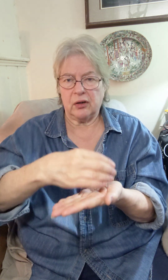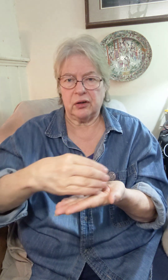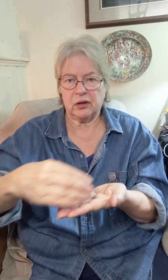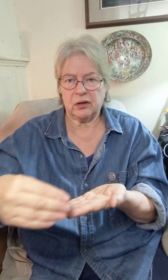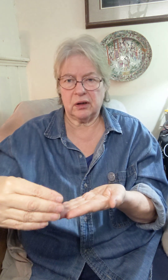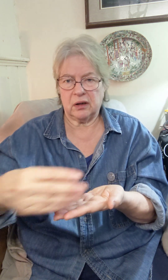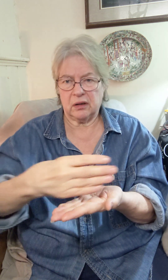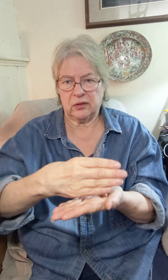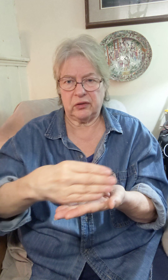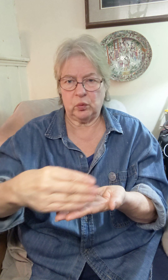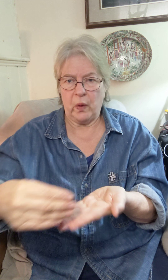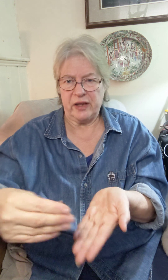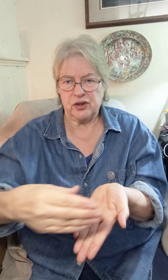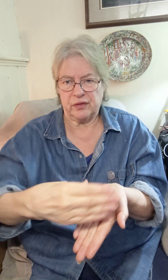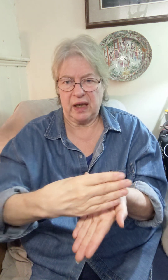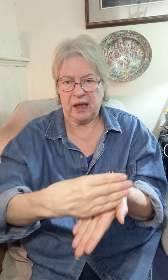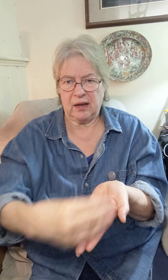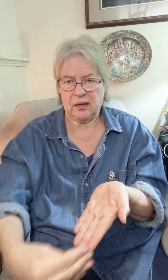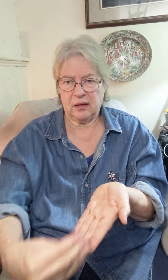Crocker wedge of cake.